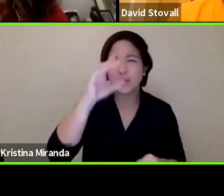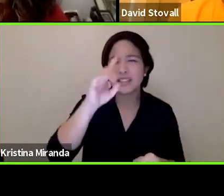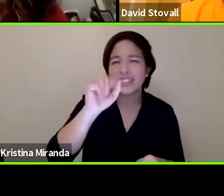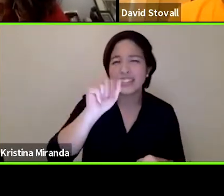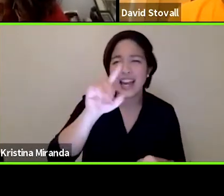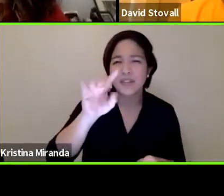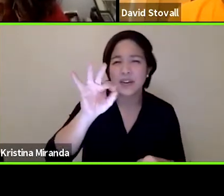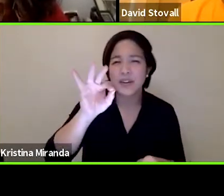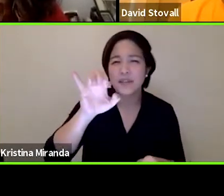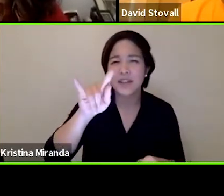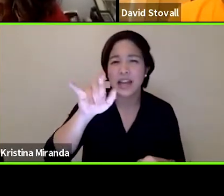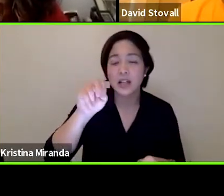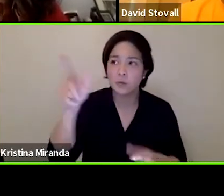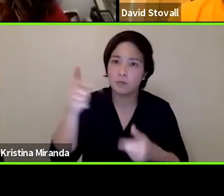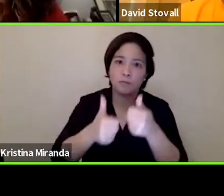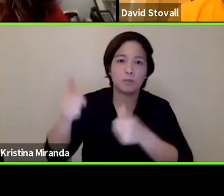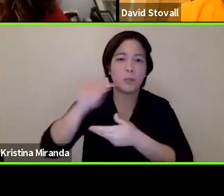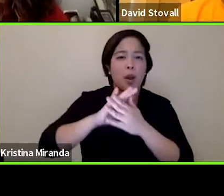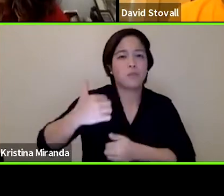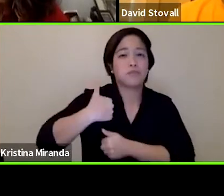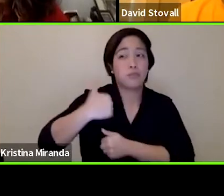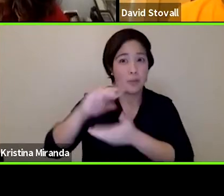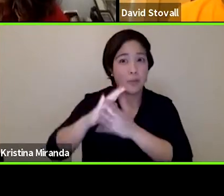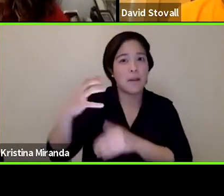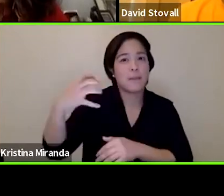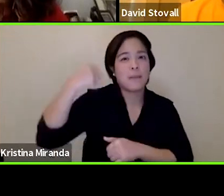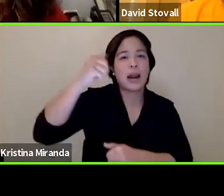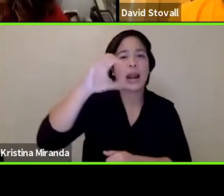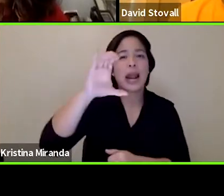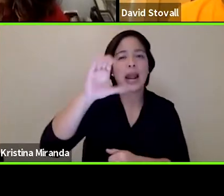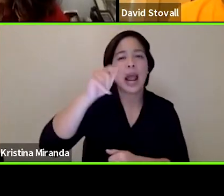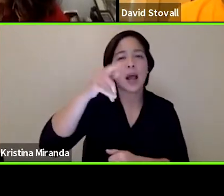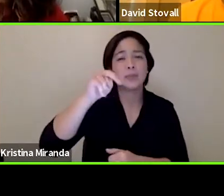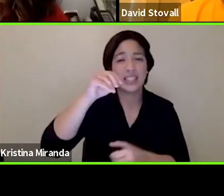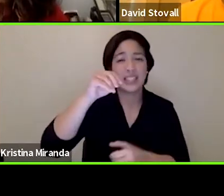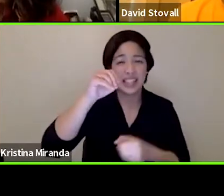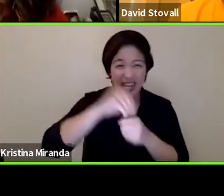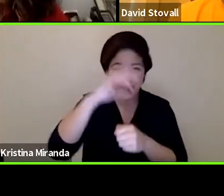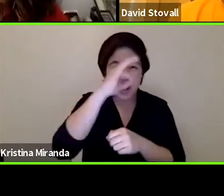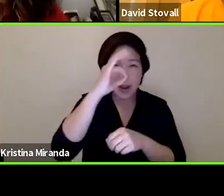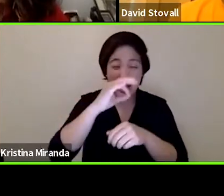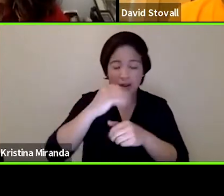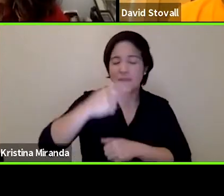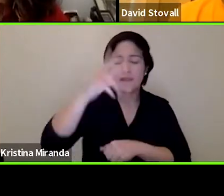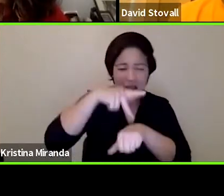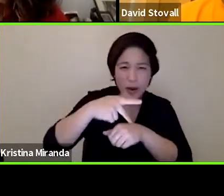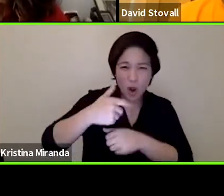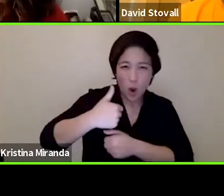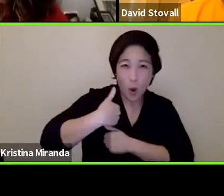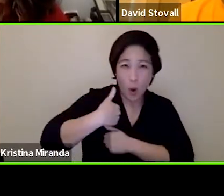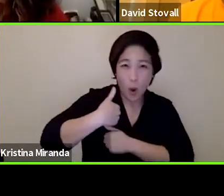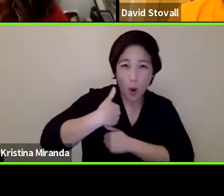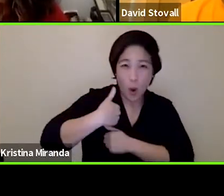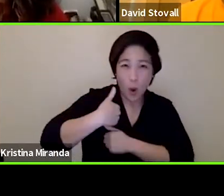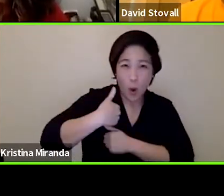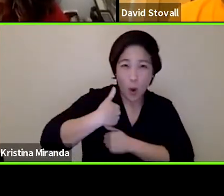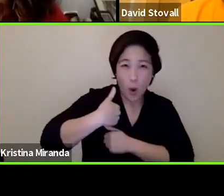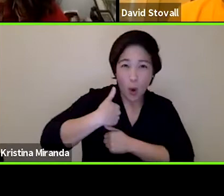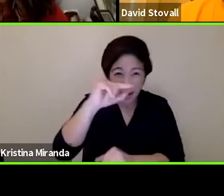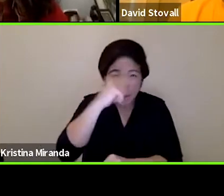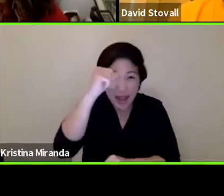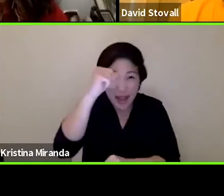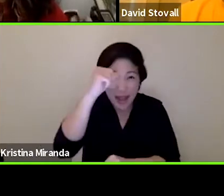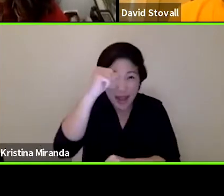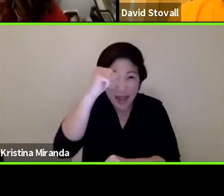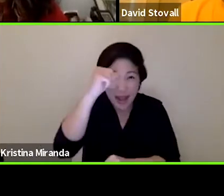was a corporal who rose to be a captain in the Philippine Army. That Black man, that soldier for United States